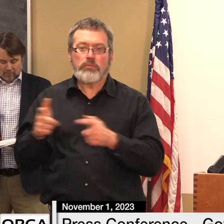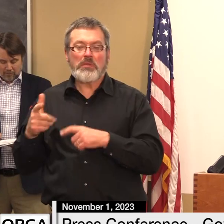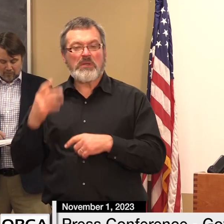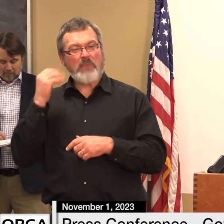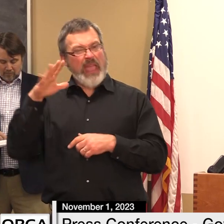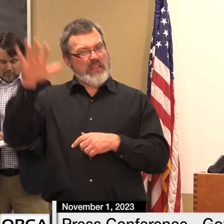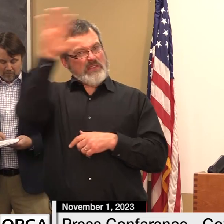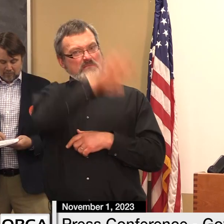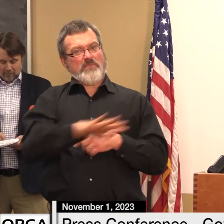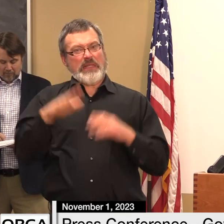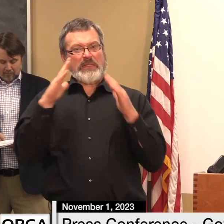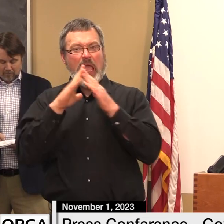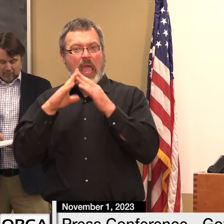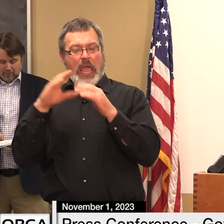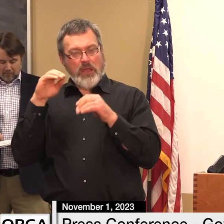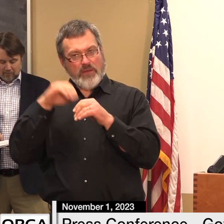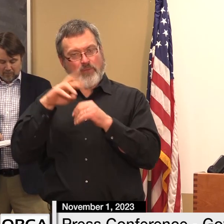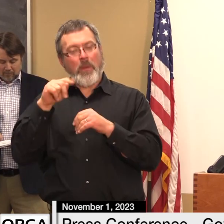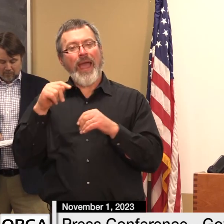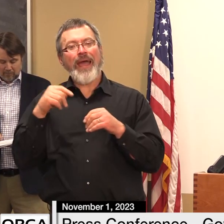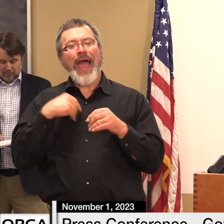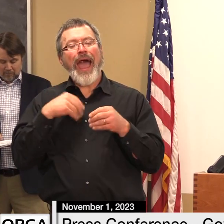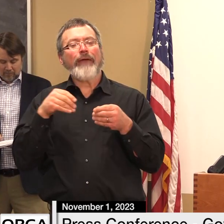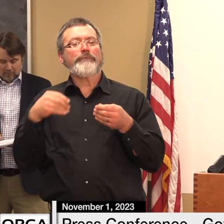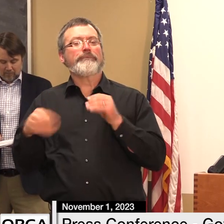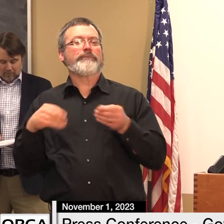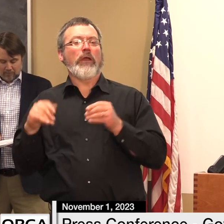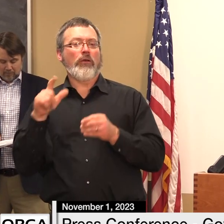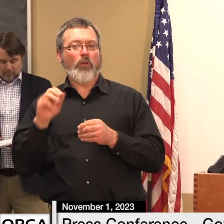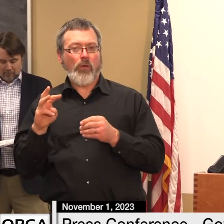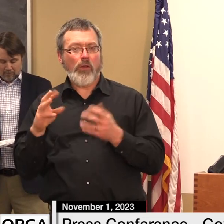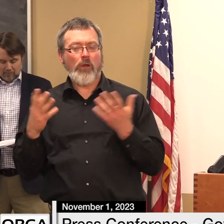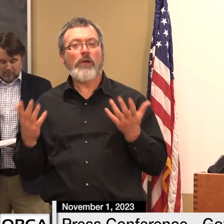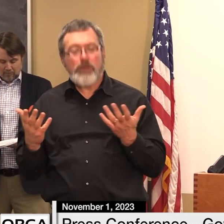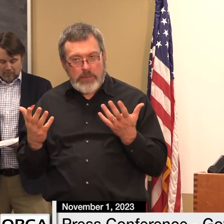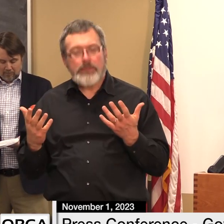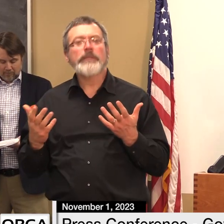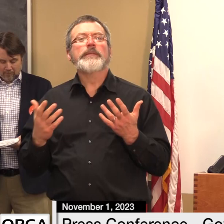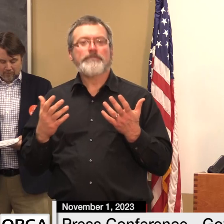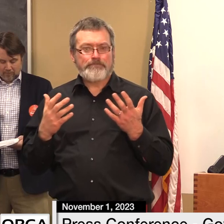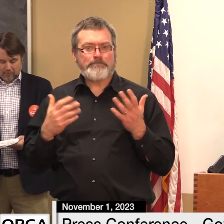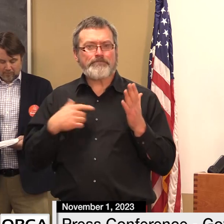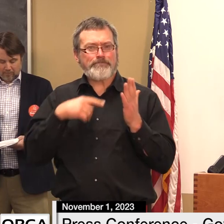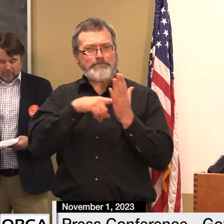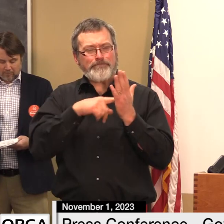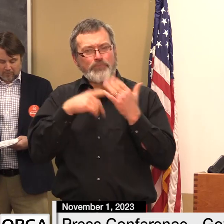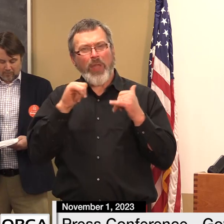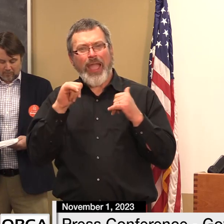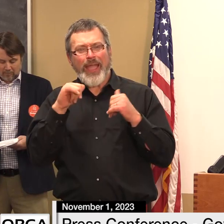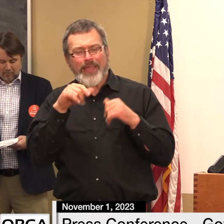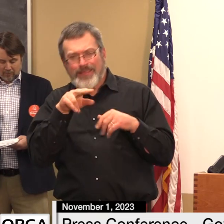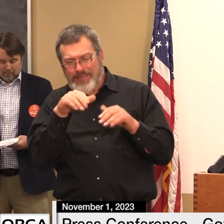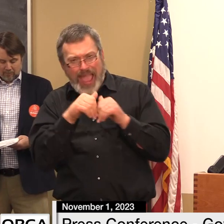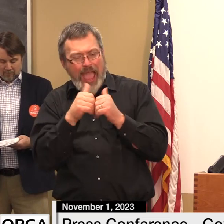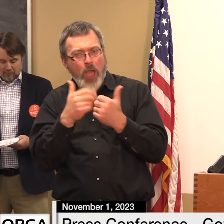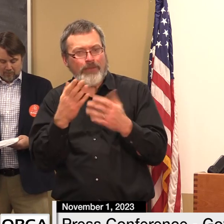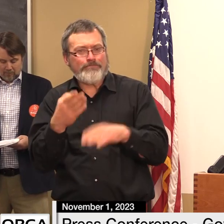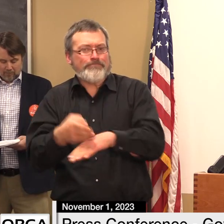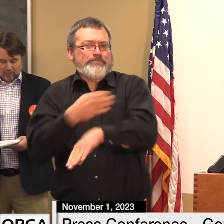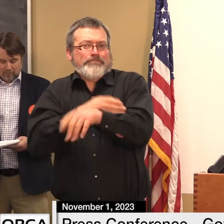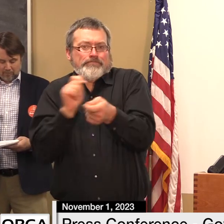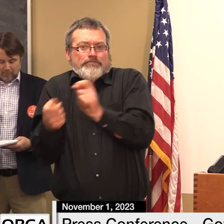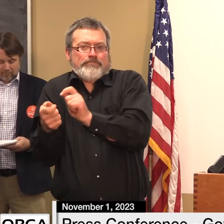looser laws when it comes to states, and Vermont's kind of taken the perspective, you know, rehabilitate these people, give them second, third chances. Do you